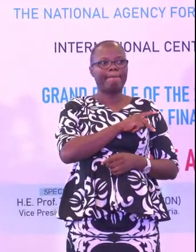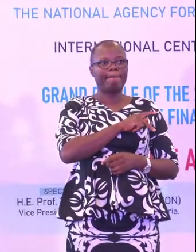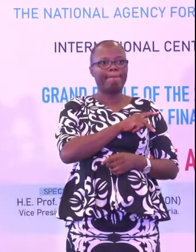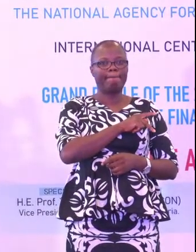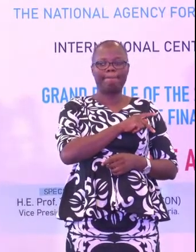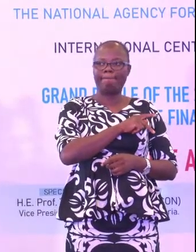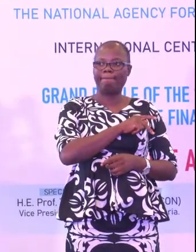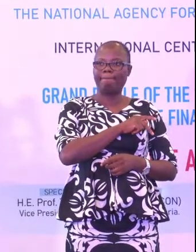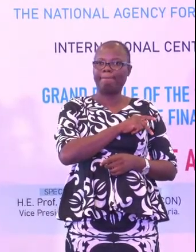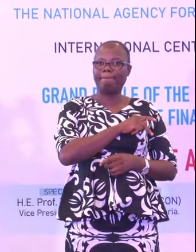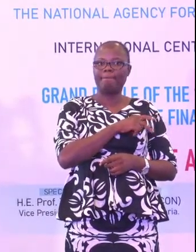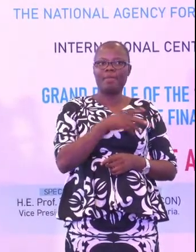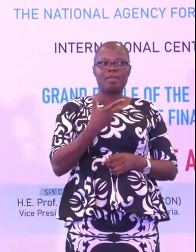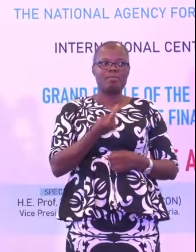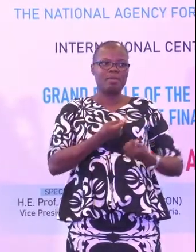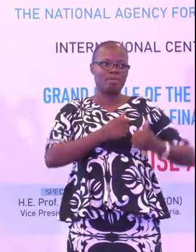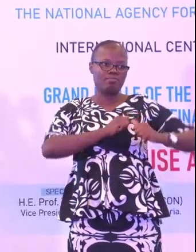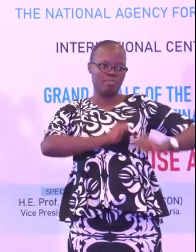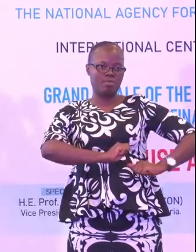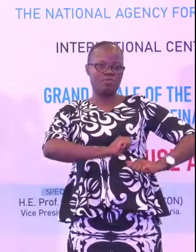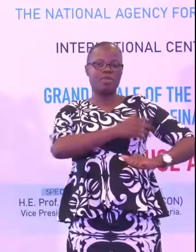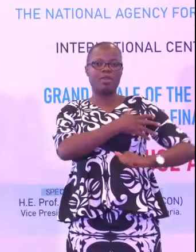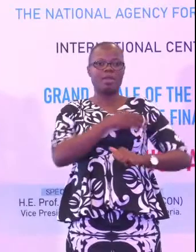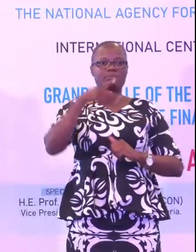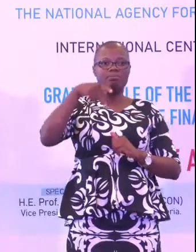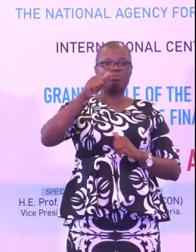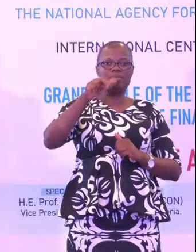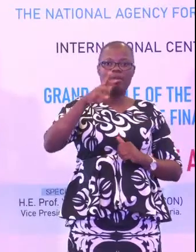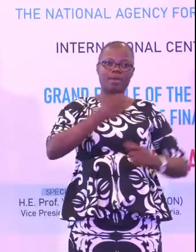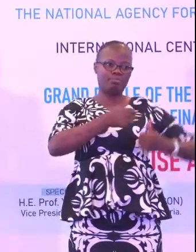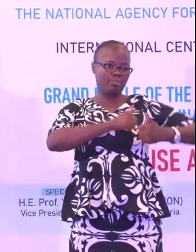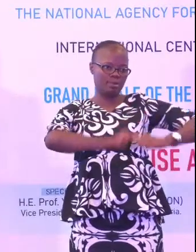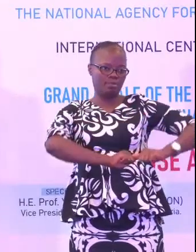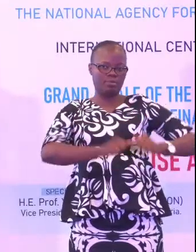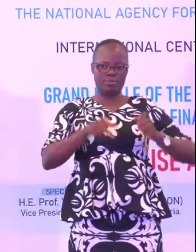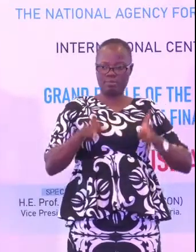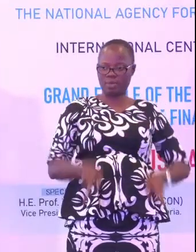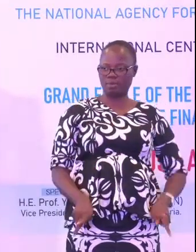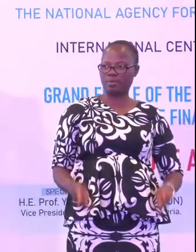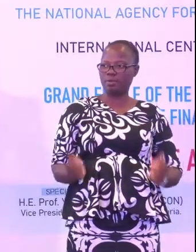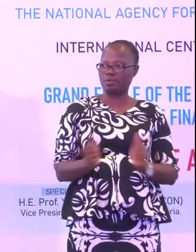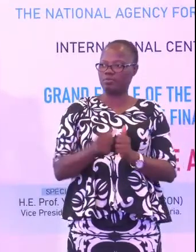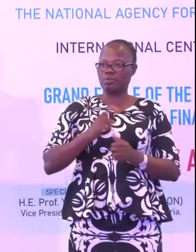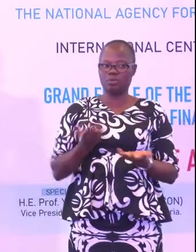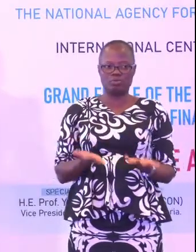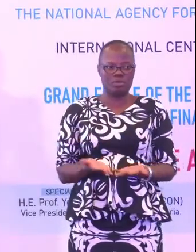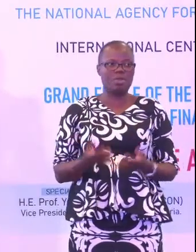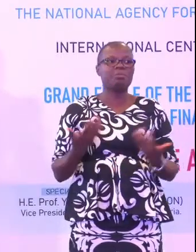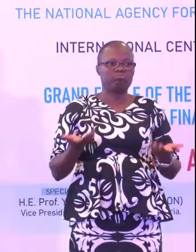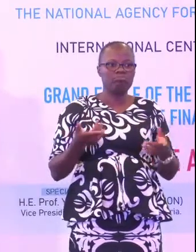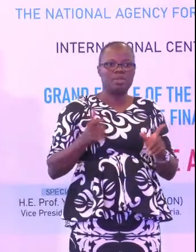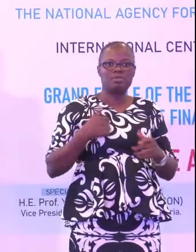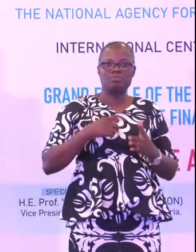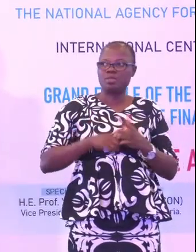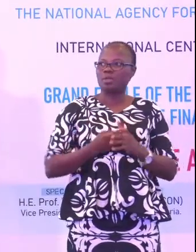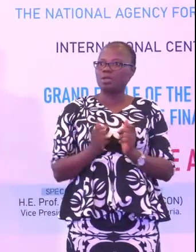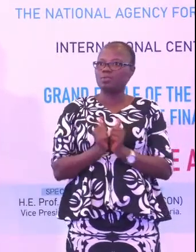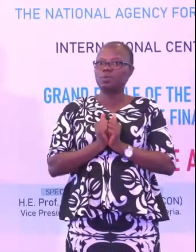the military and paramilitary personnel with us here today. However, let me start off with